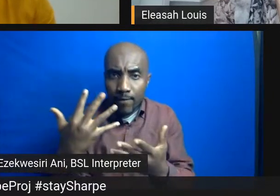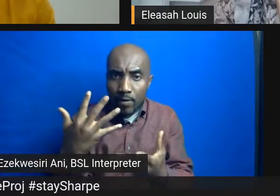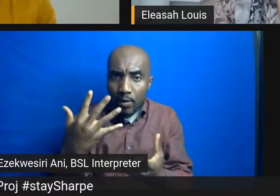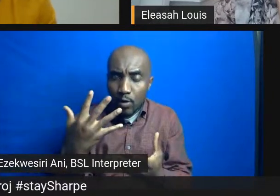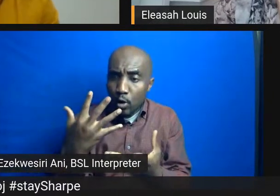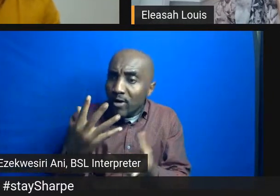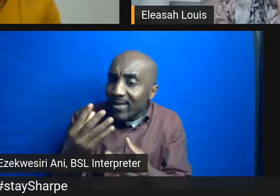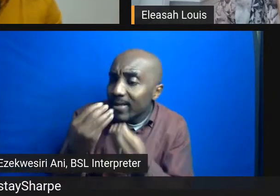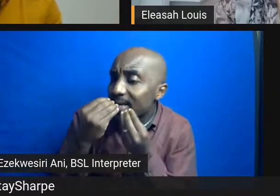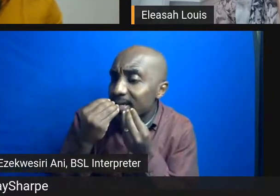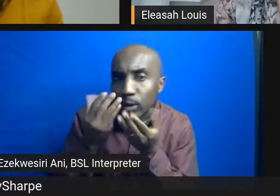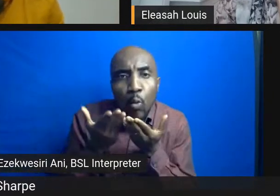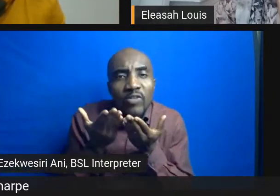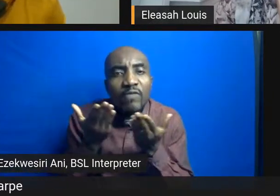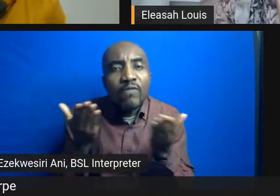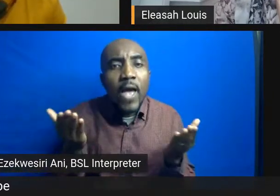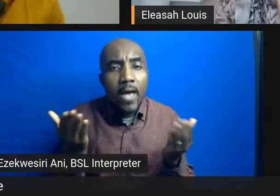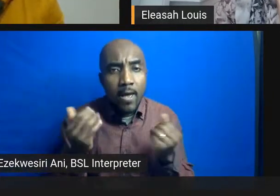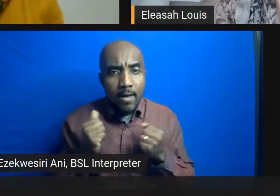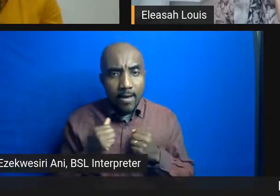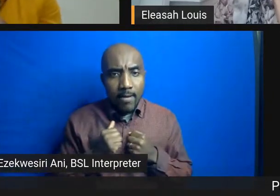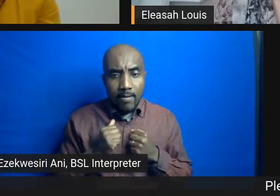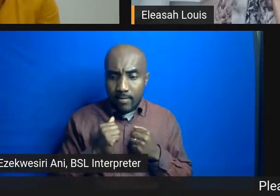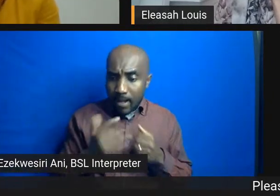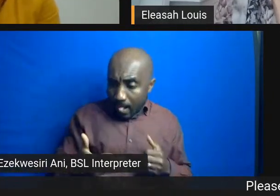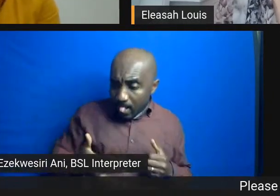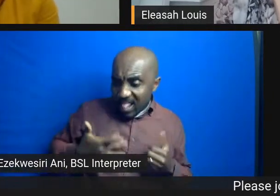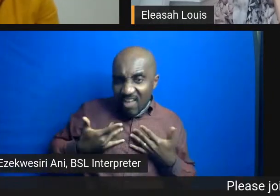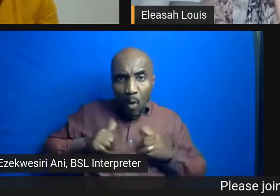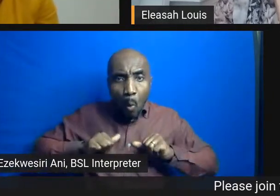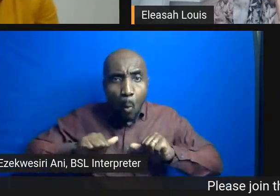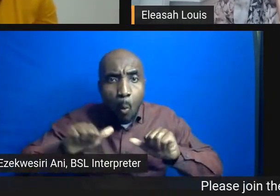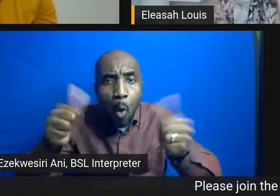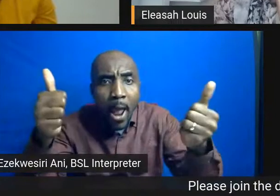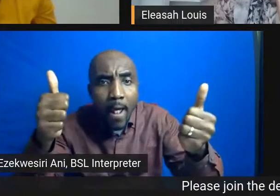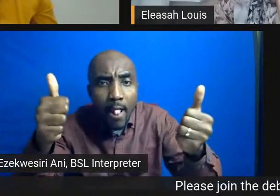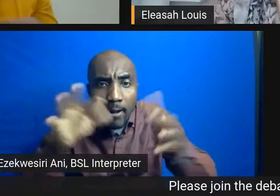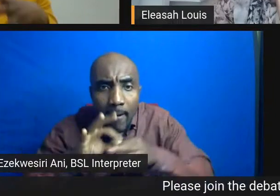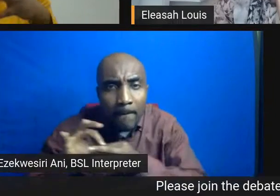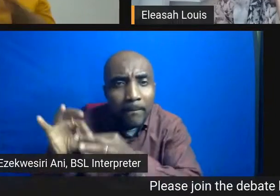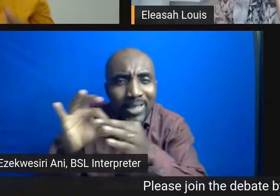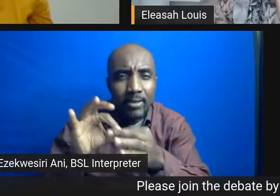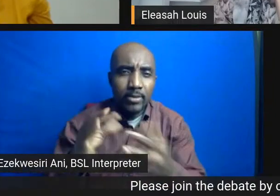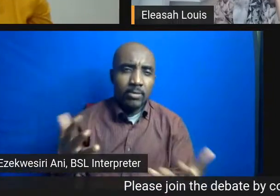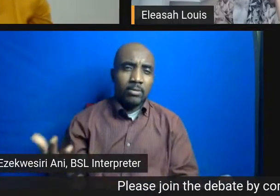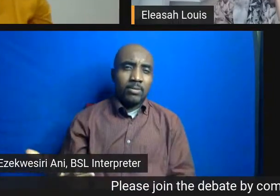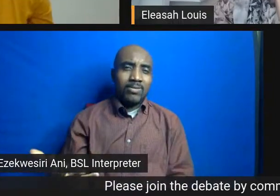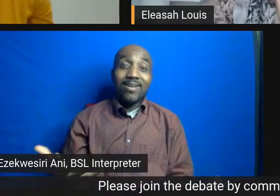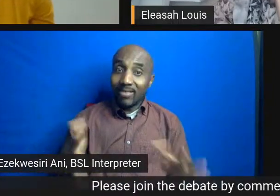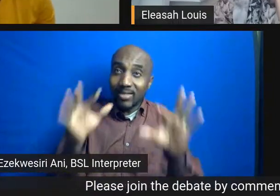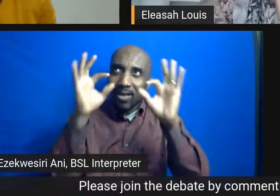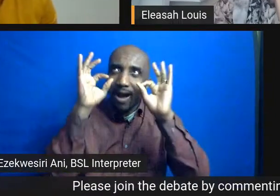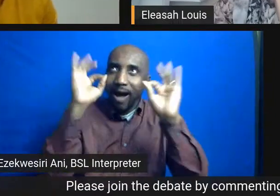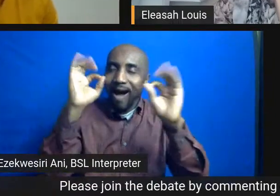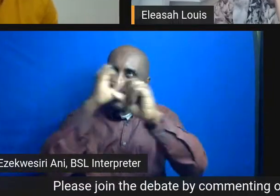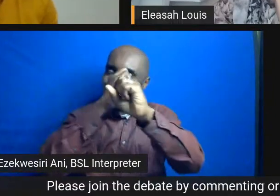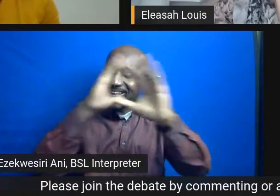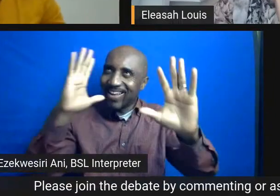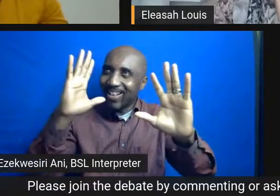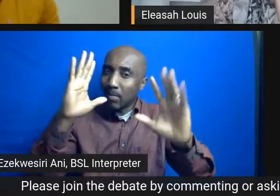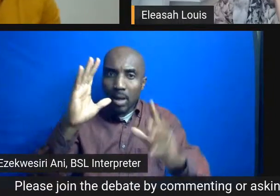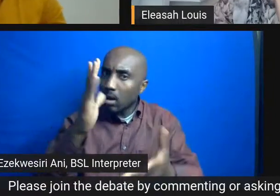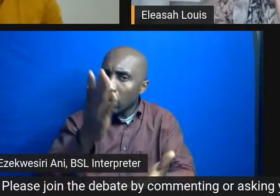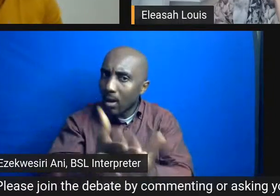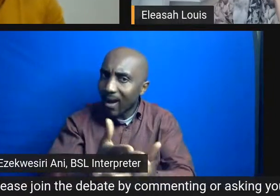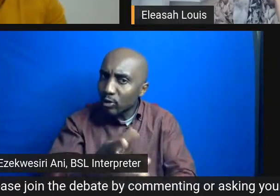moderately, to live well, to live in harmony. Now, that sounds idealistic, but actually,